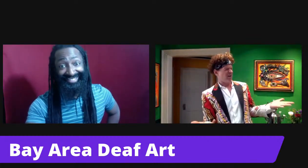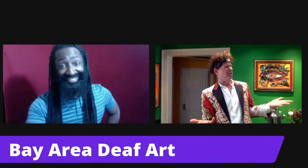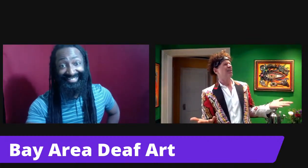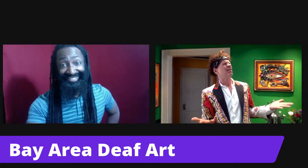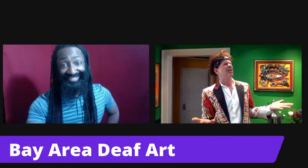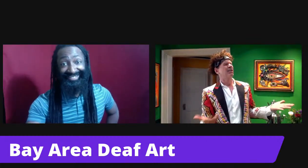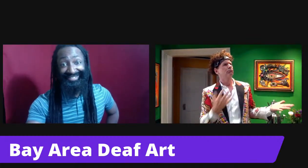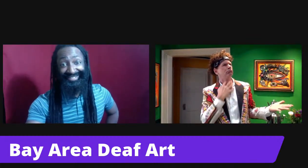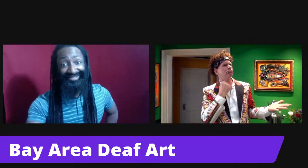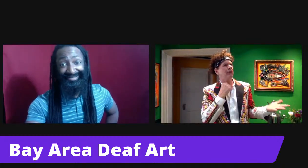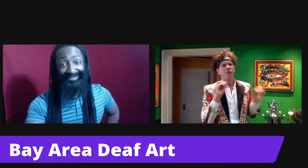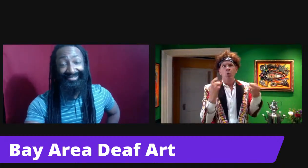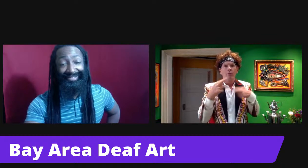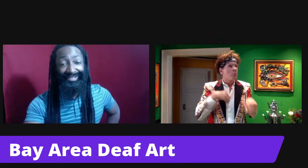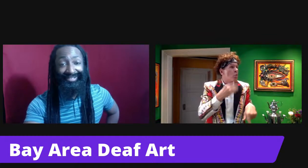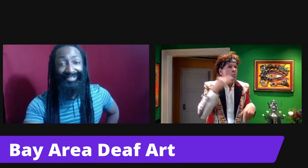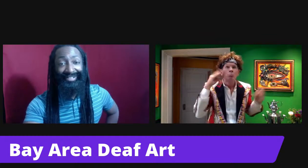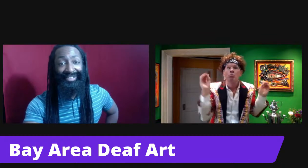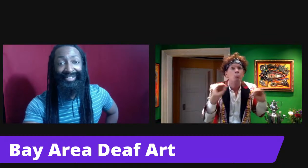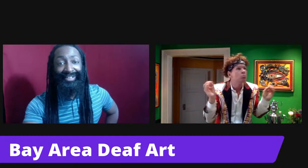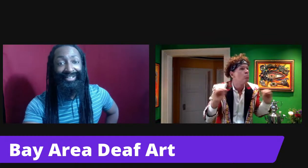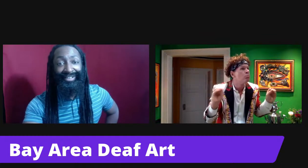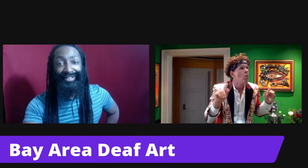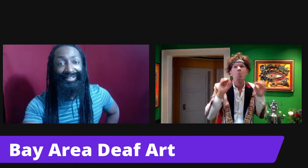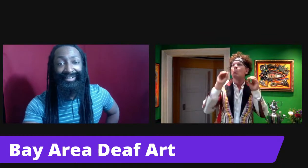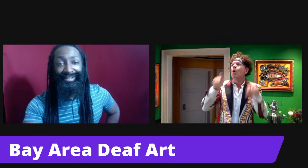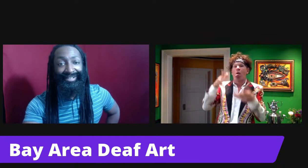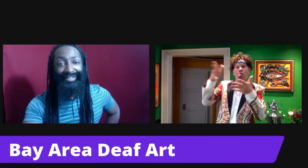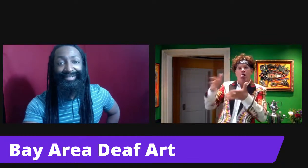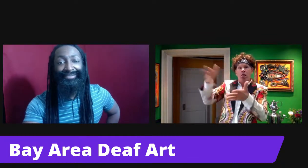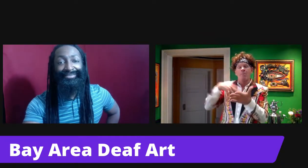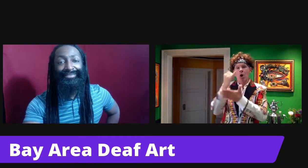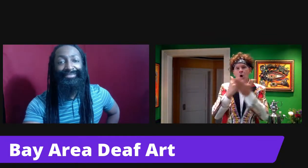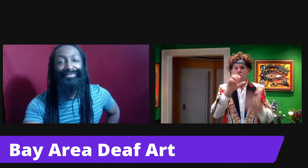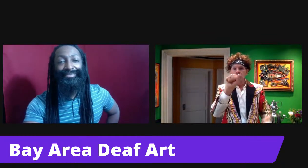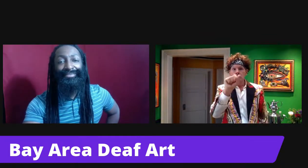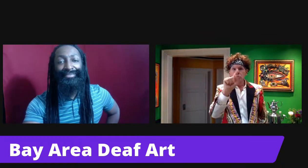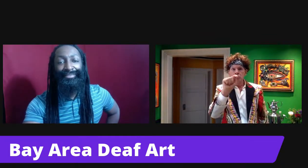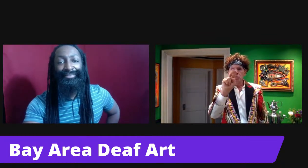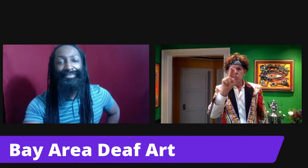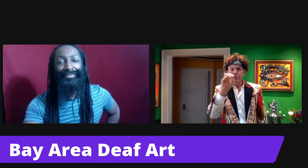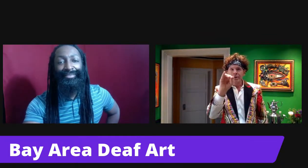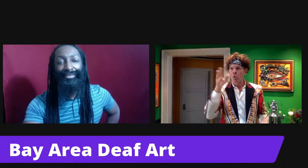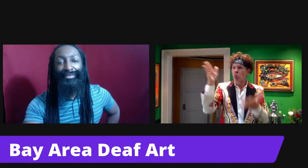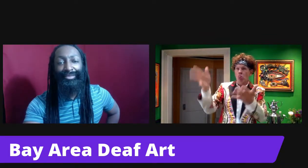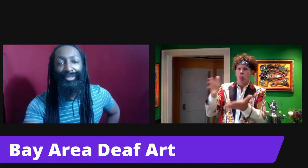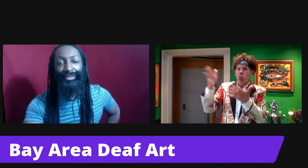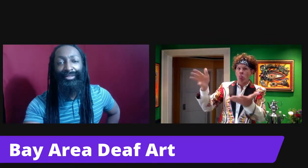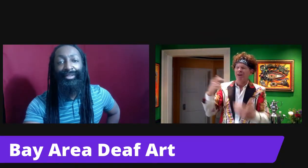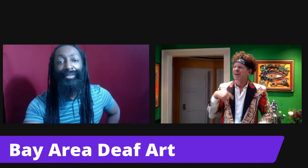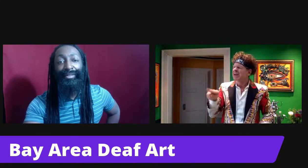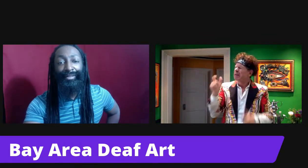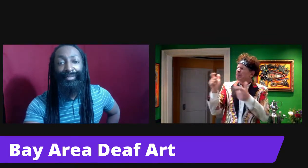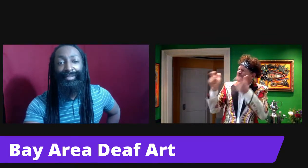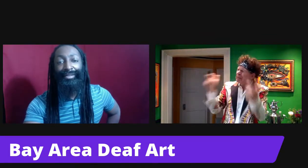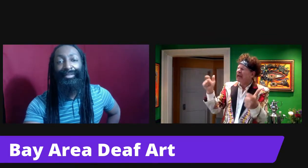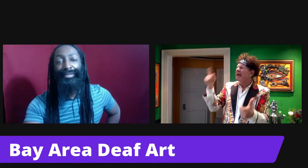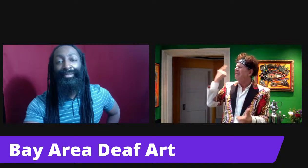I was like, what was it so big for? I couldn't fit it in my room. It was just kind of lingering in my